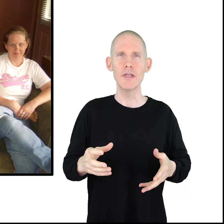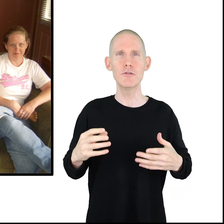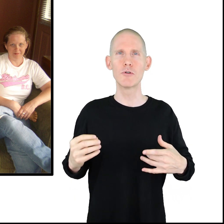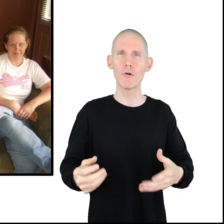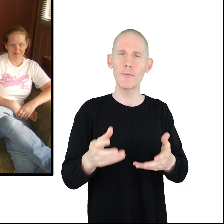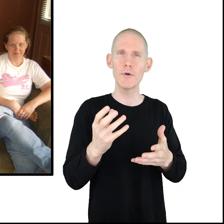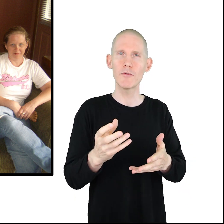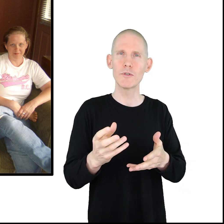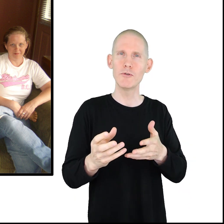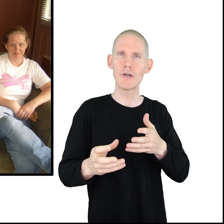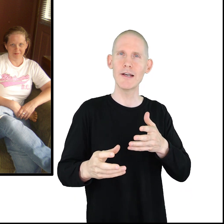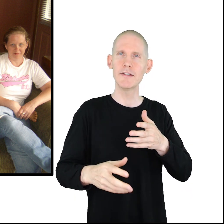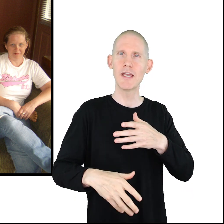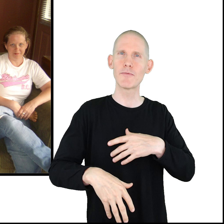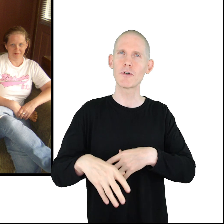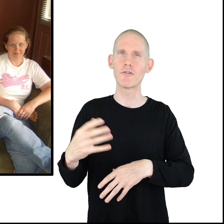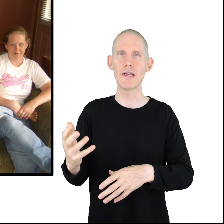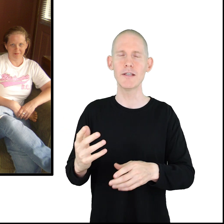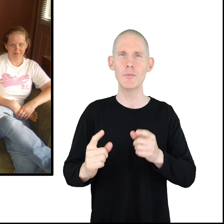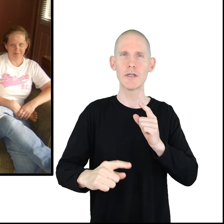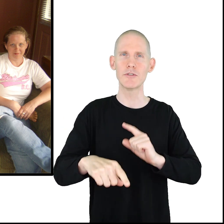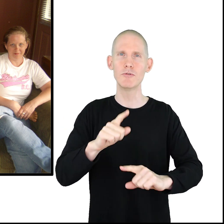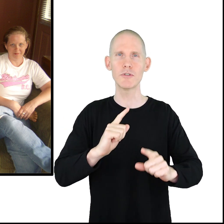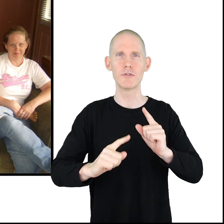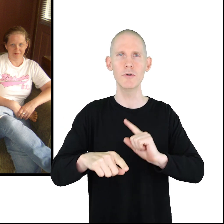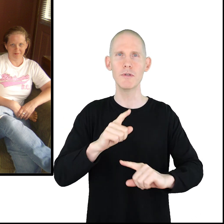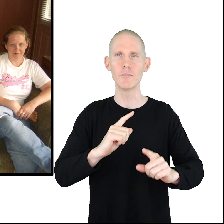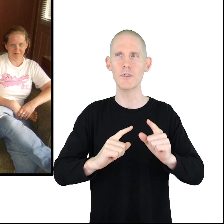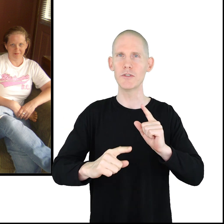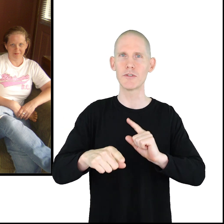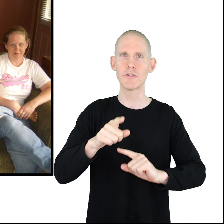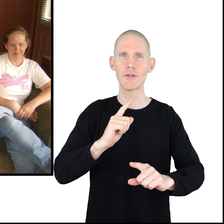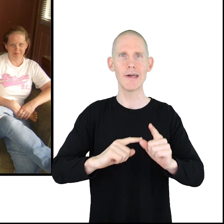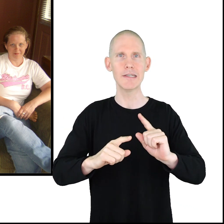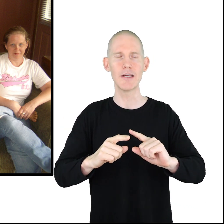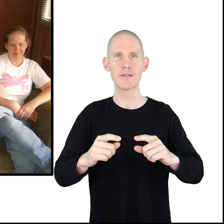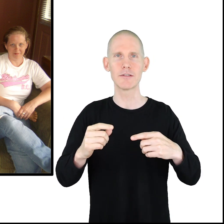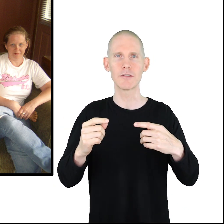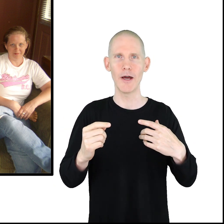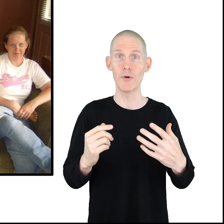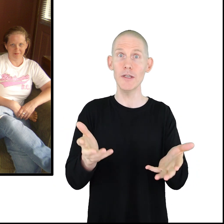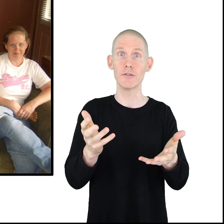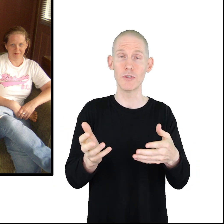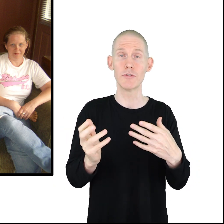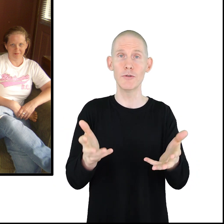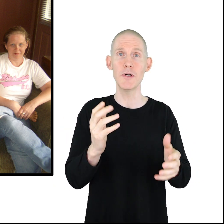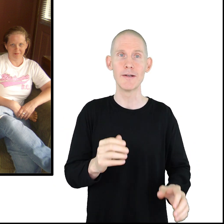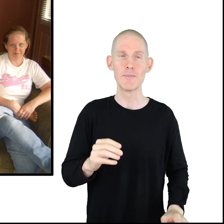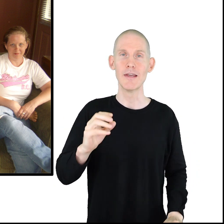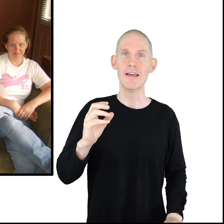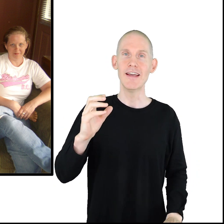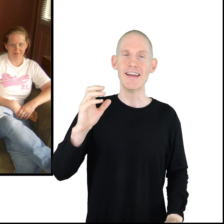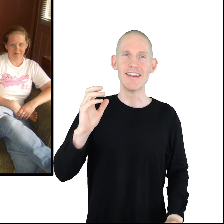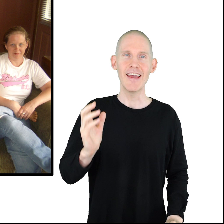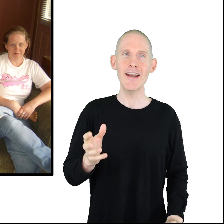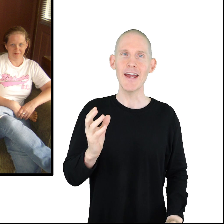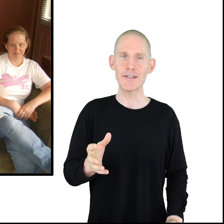things you grow up with which you kind of take for granted because you just do them. We just sign. That's how it is. You just do it. That actually